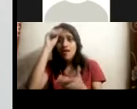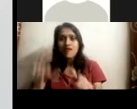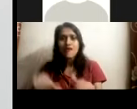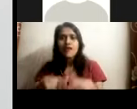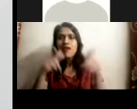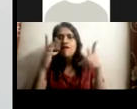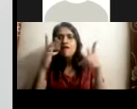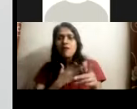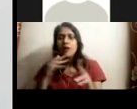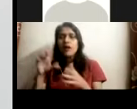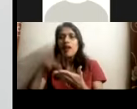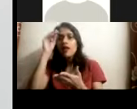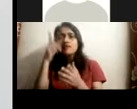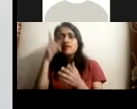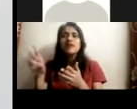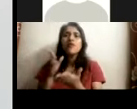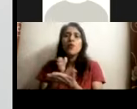see it as a,